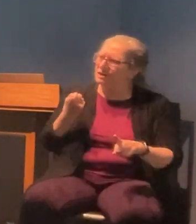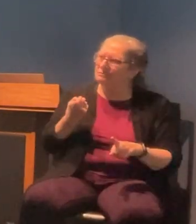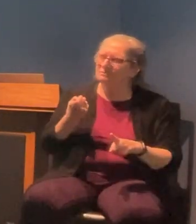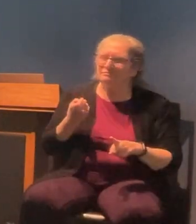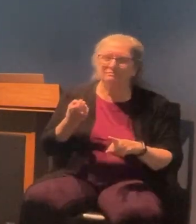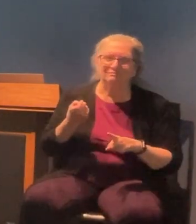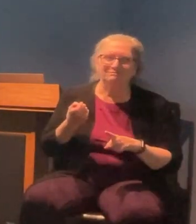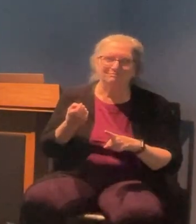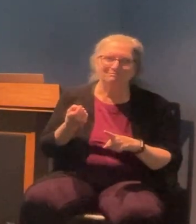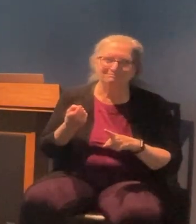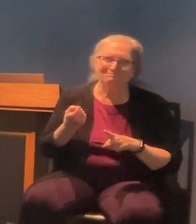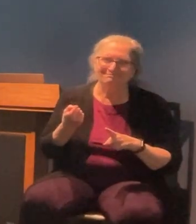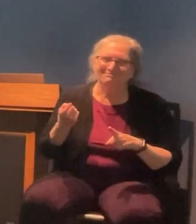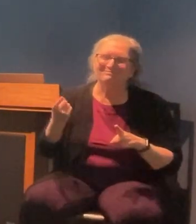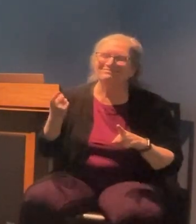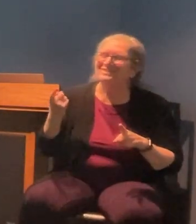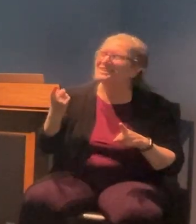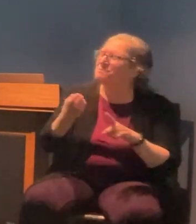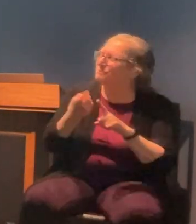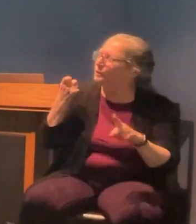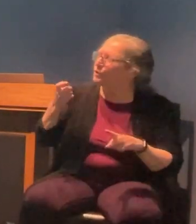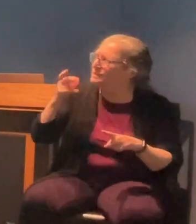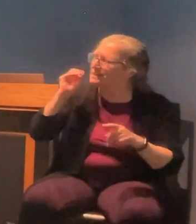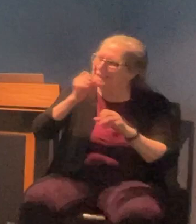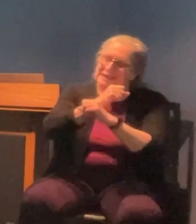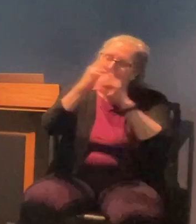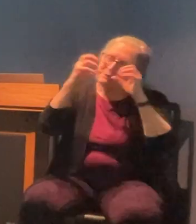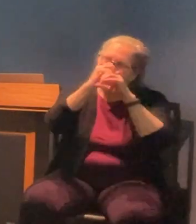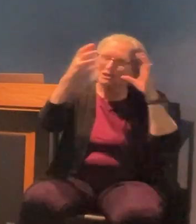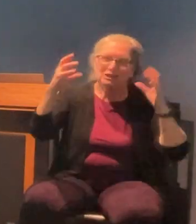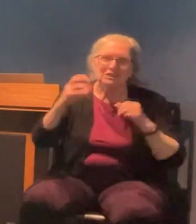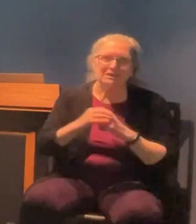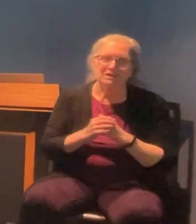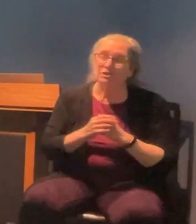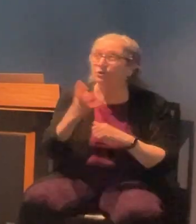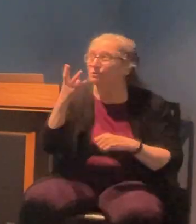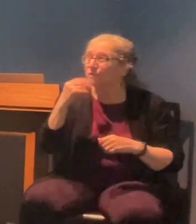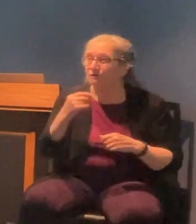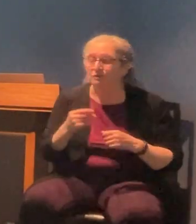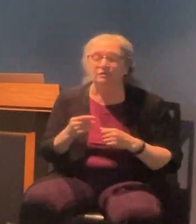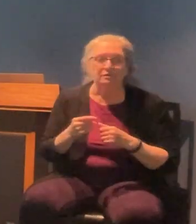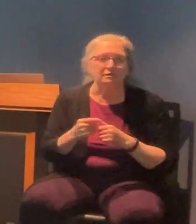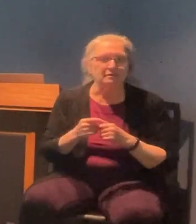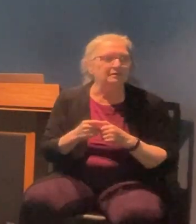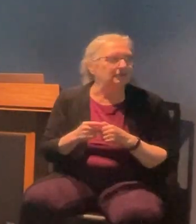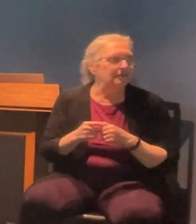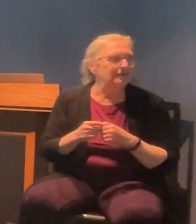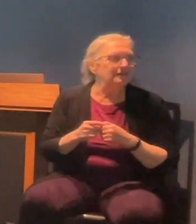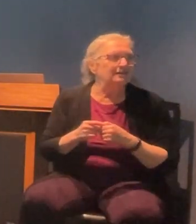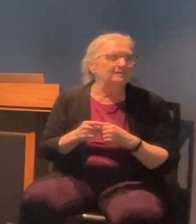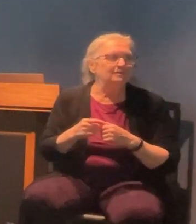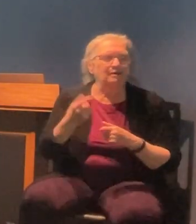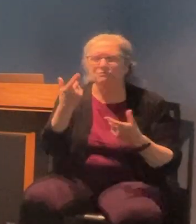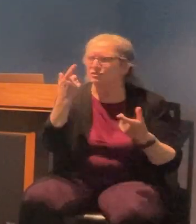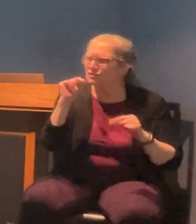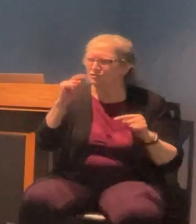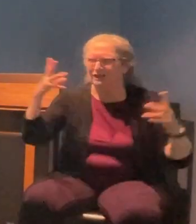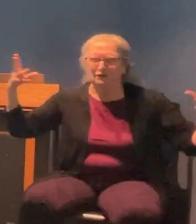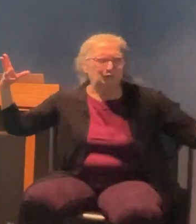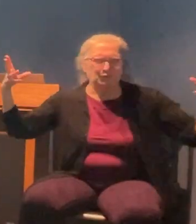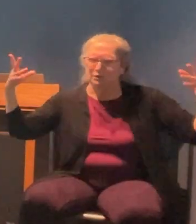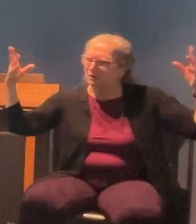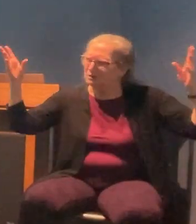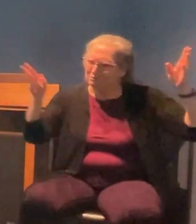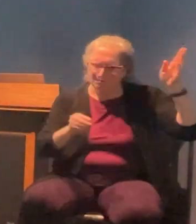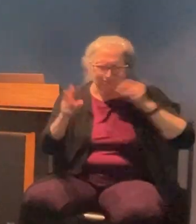is, and because those images, those black images were beautiful, and I understand this. So I'm just trying to pull that together, and I'm